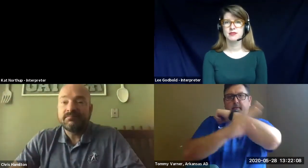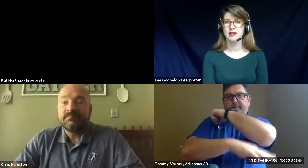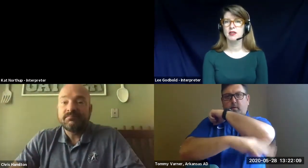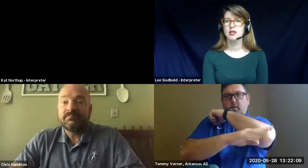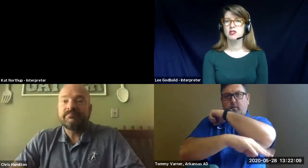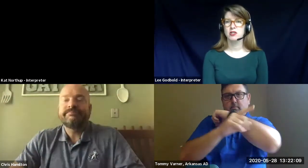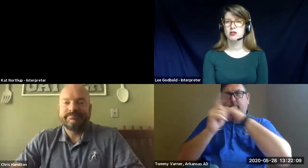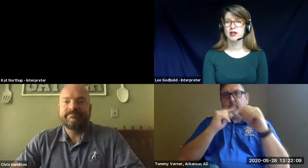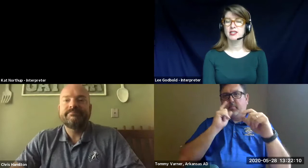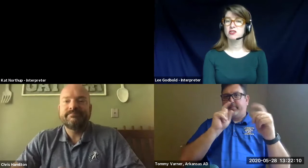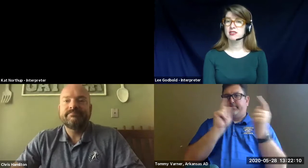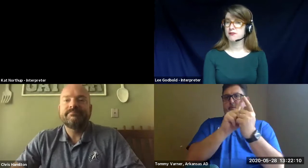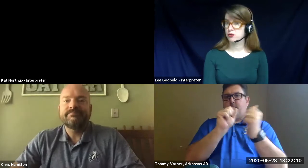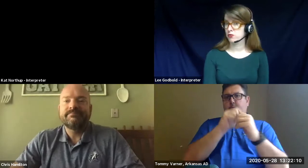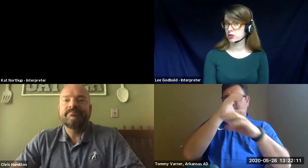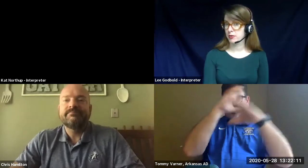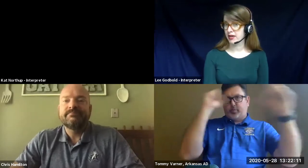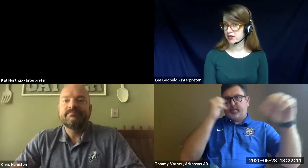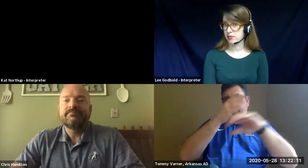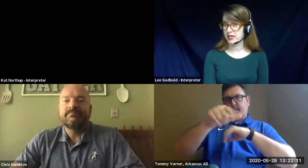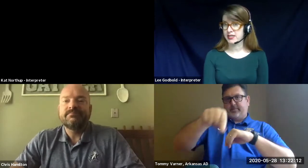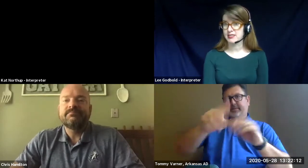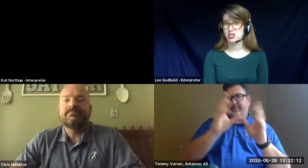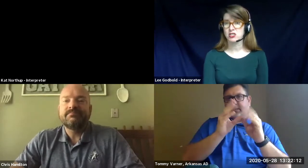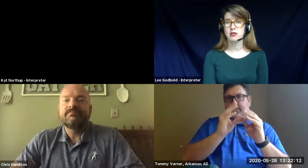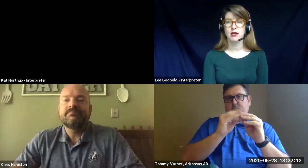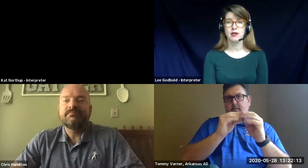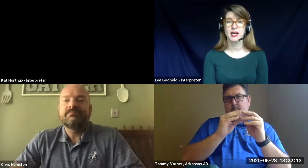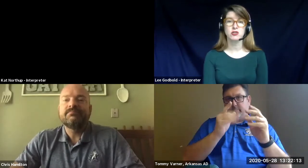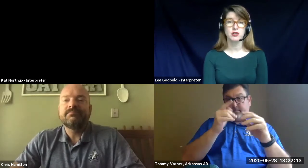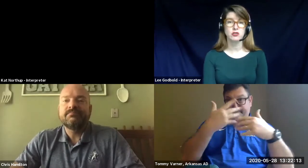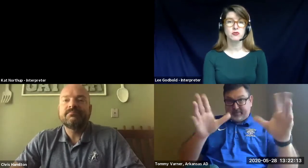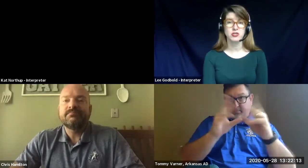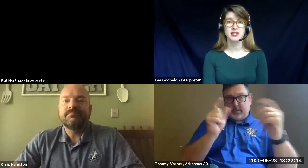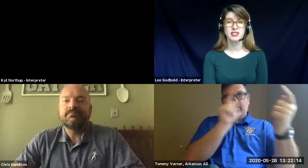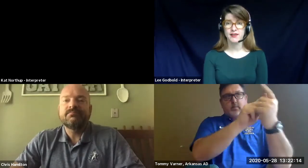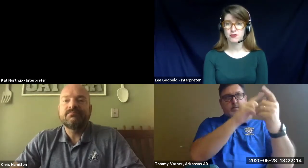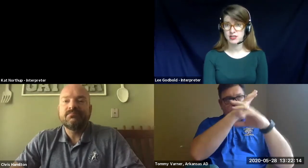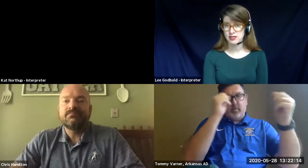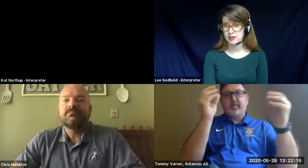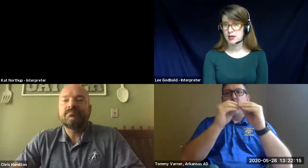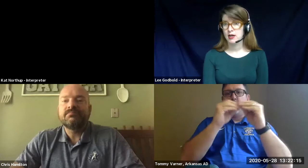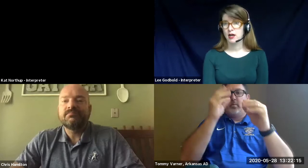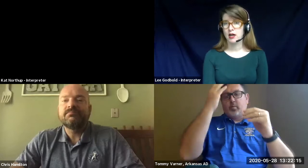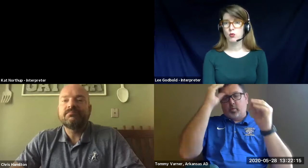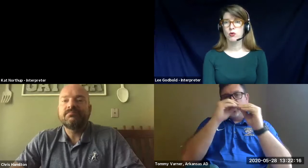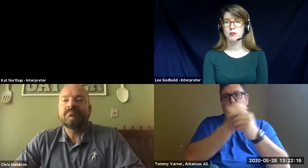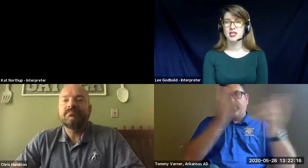Yeah, so actually this afternoon we're going to be having a planning session actually with our superintendent after this. We'll be meeting